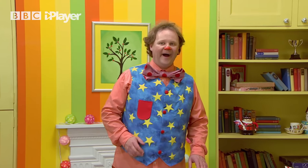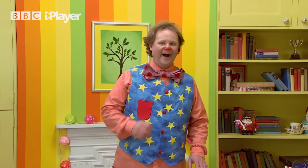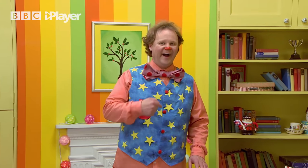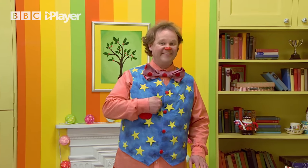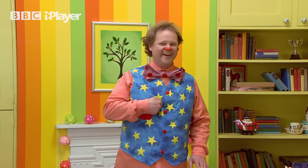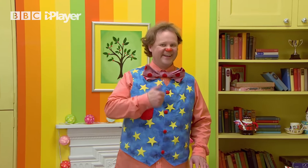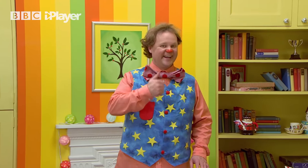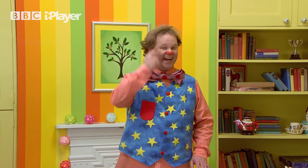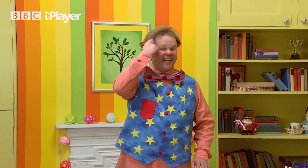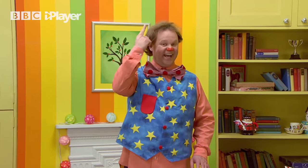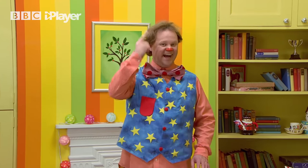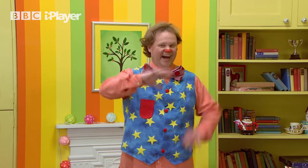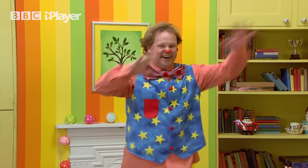i've got a good idea